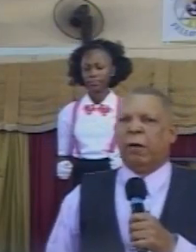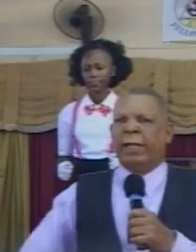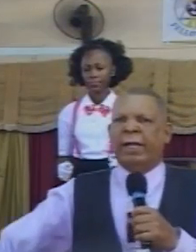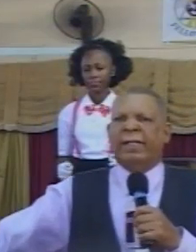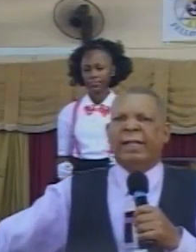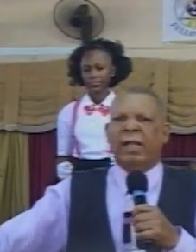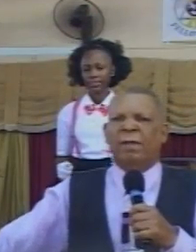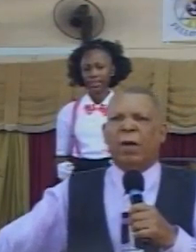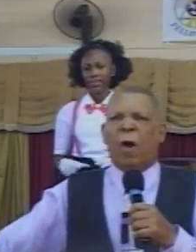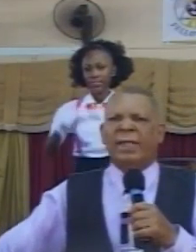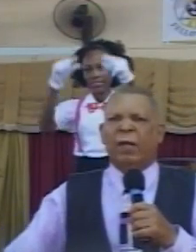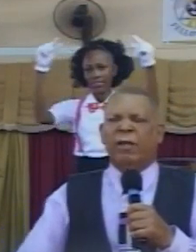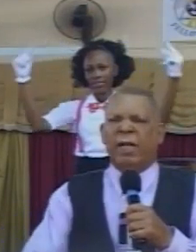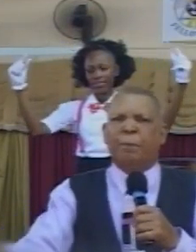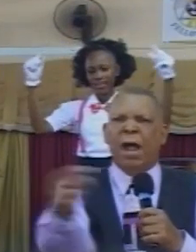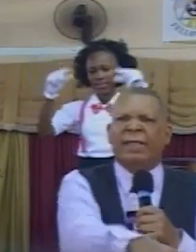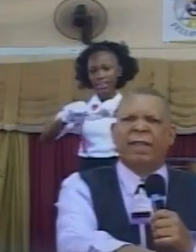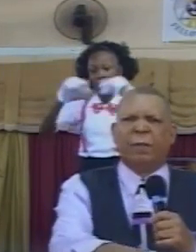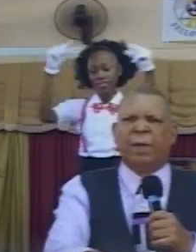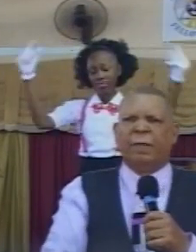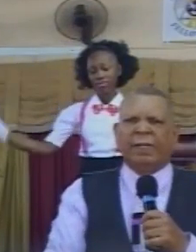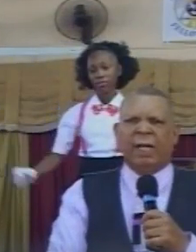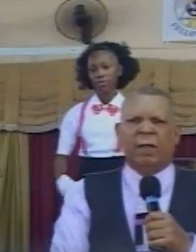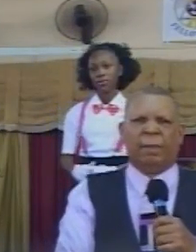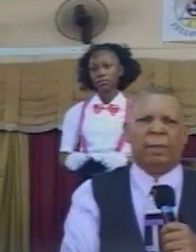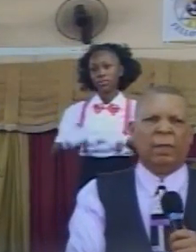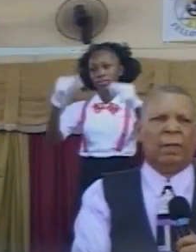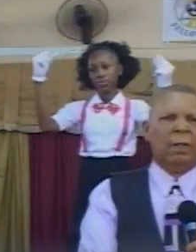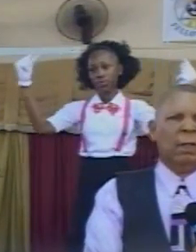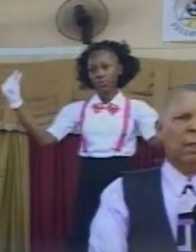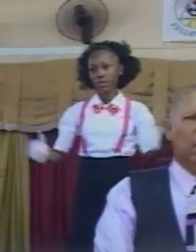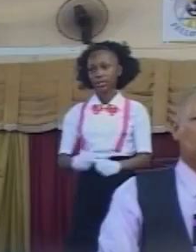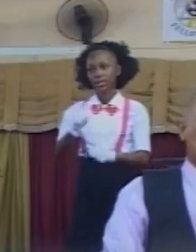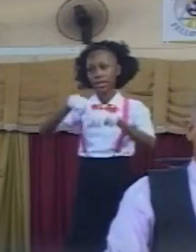The greater the sinner you have become is the greater the price you have to pay for this kingdom.